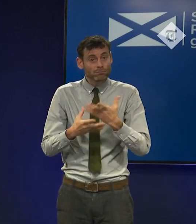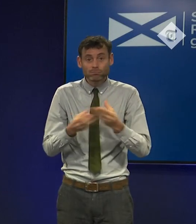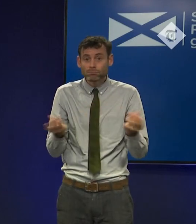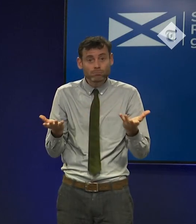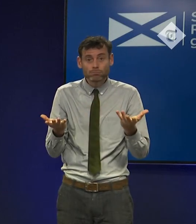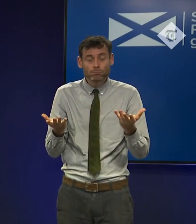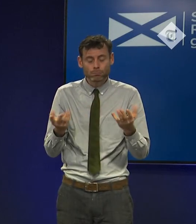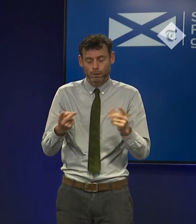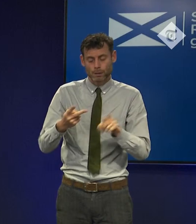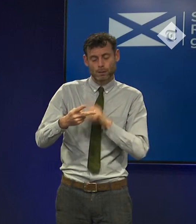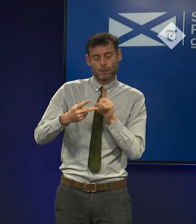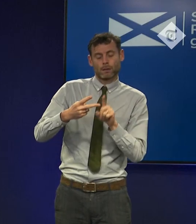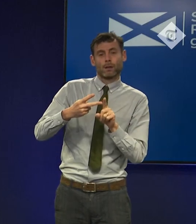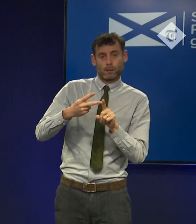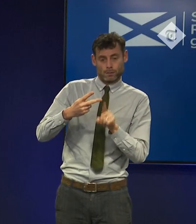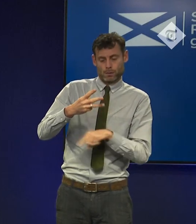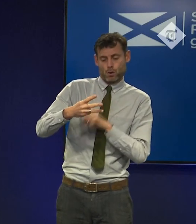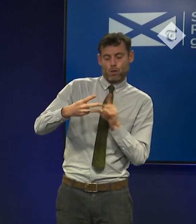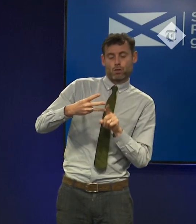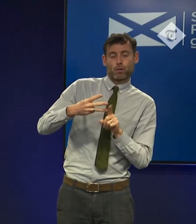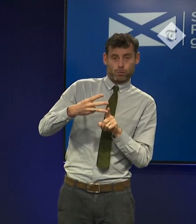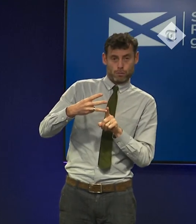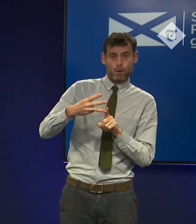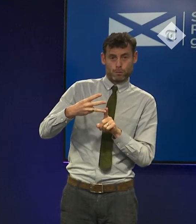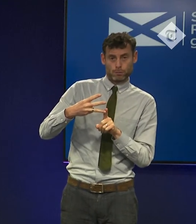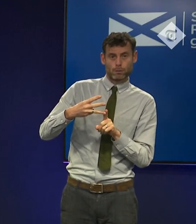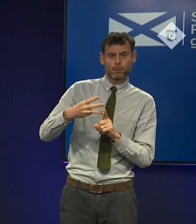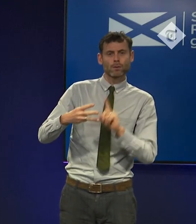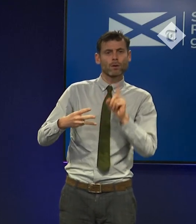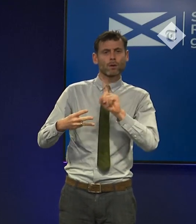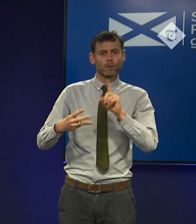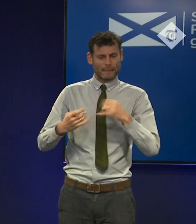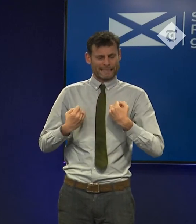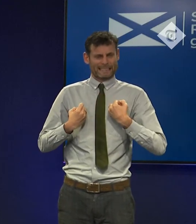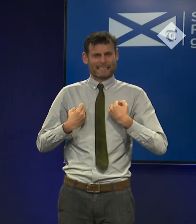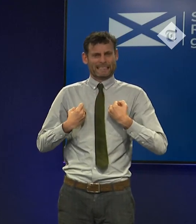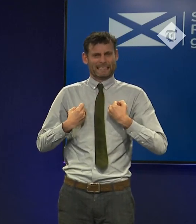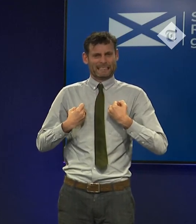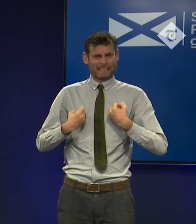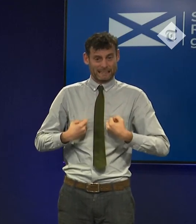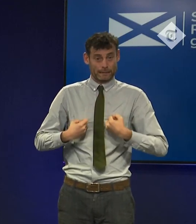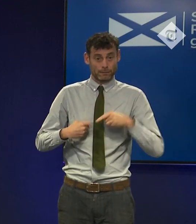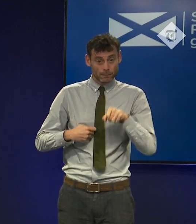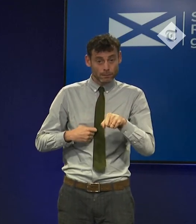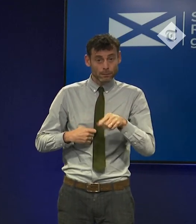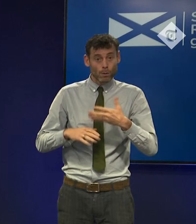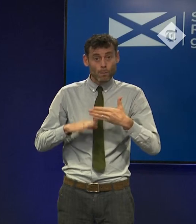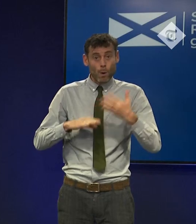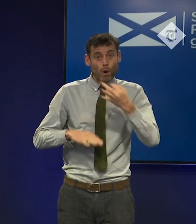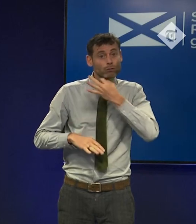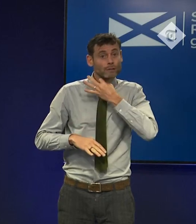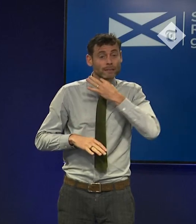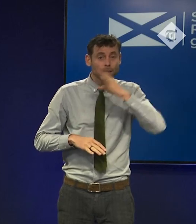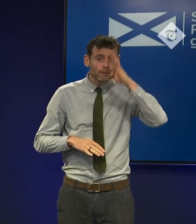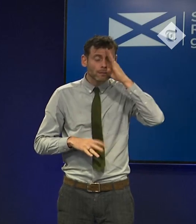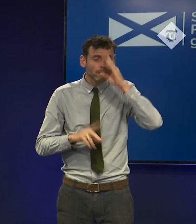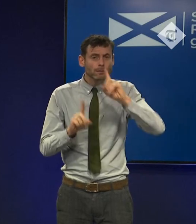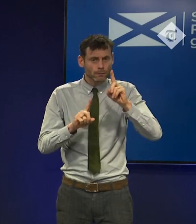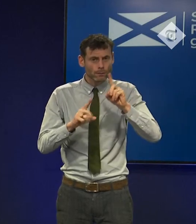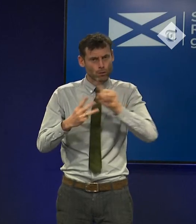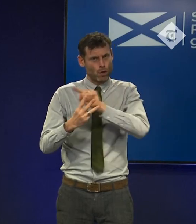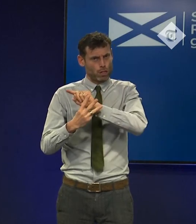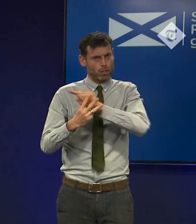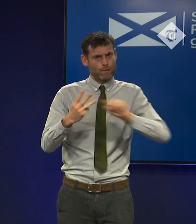exposures to the virus? And thirdly, does it cause any change in the disease severity? So that's what scientists will